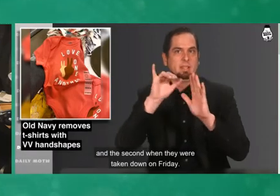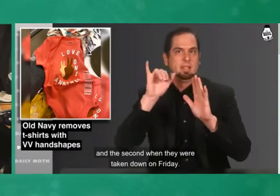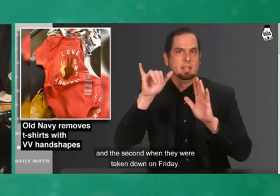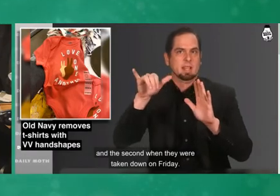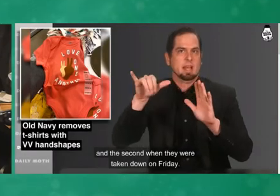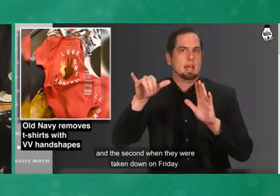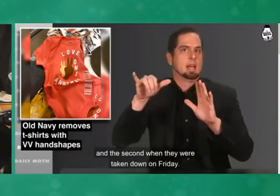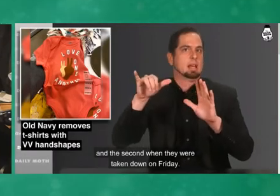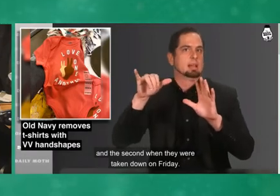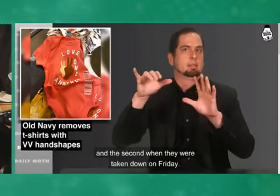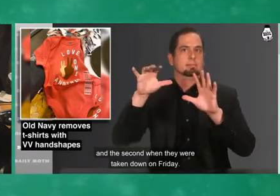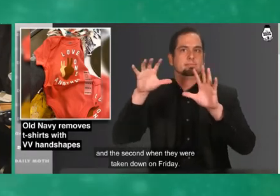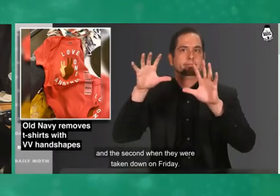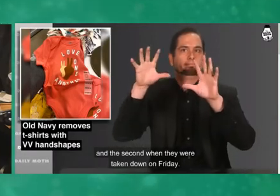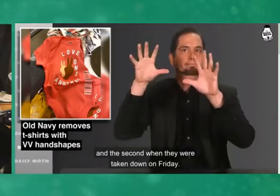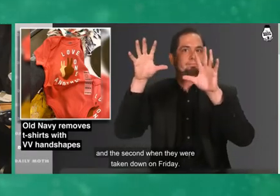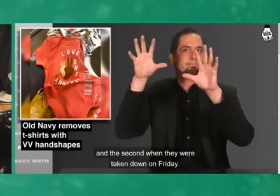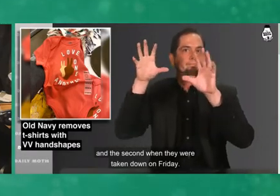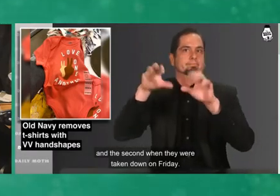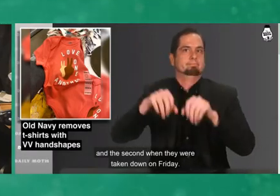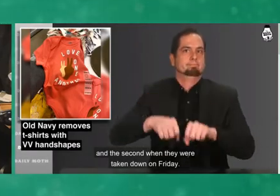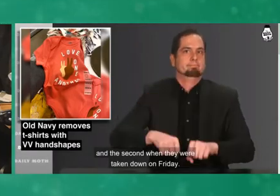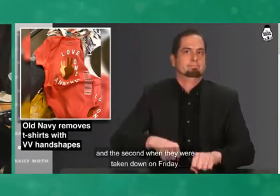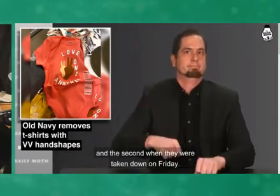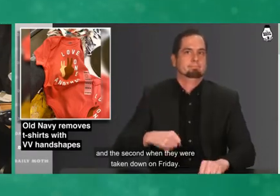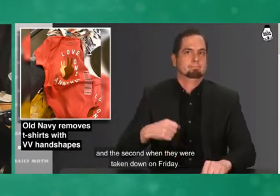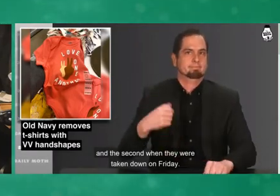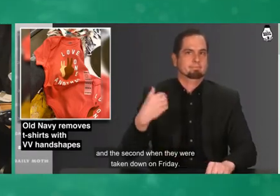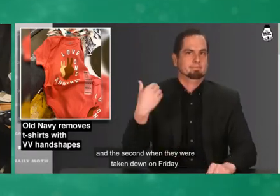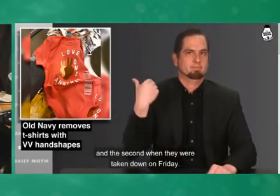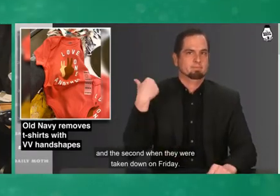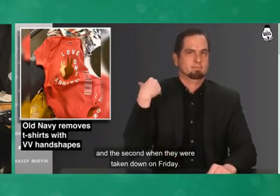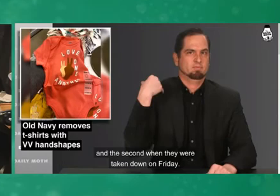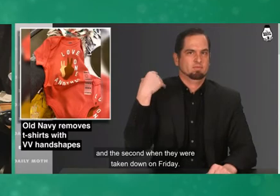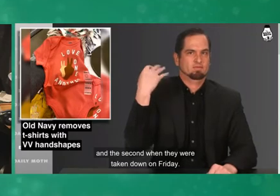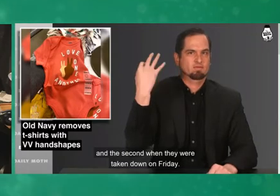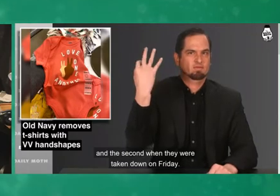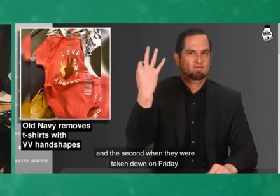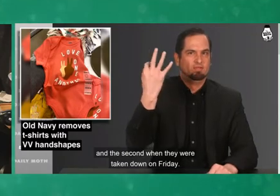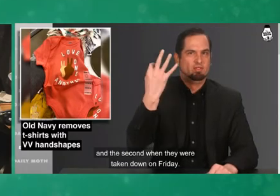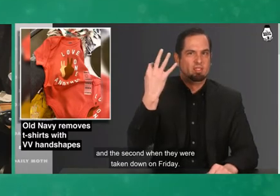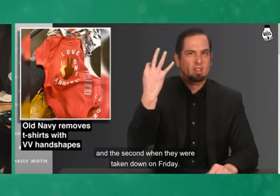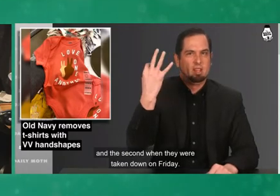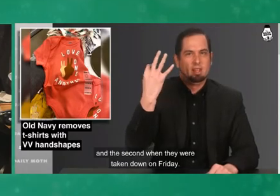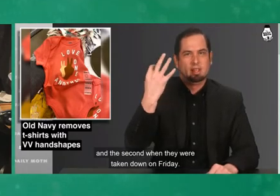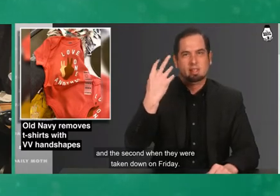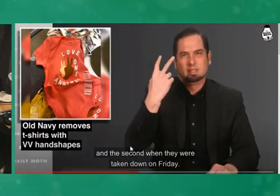picture that they were all taken down